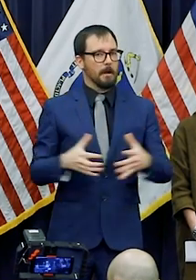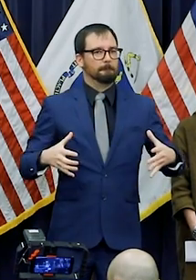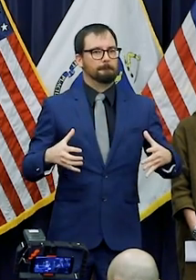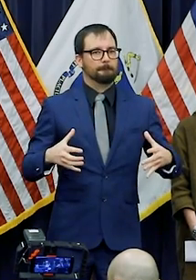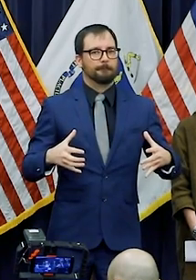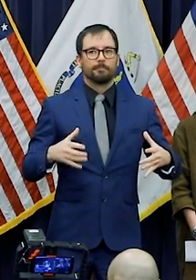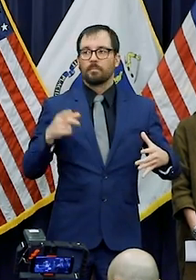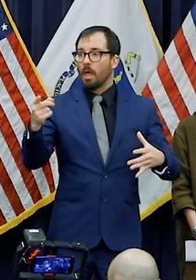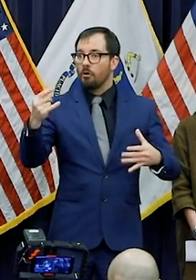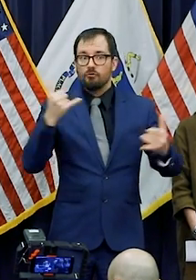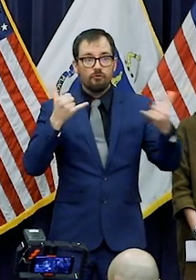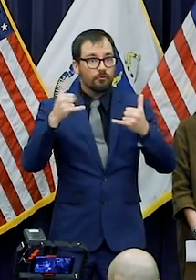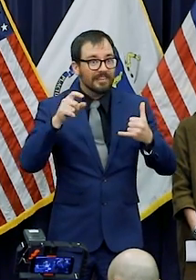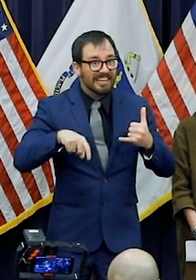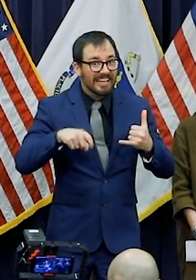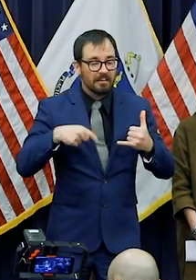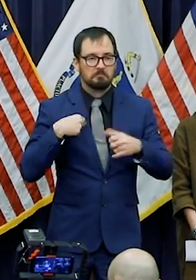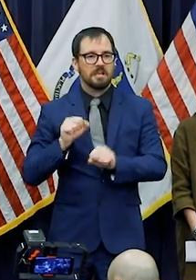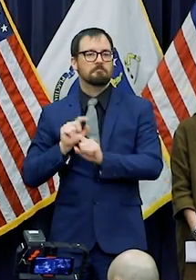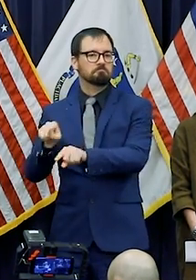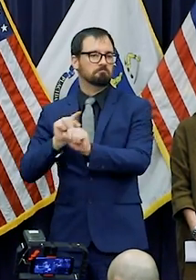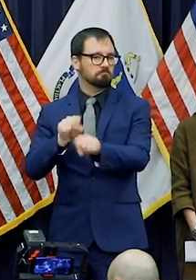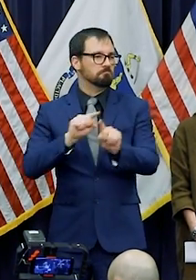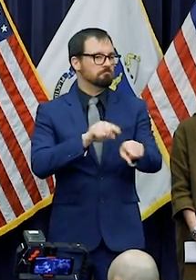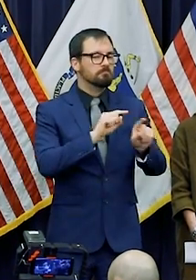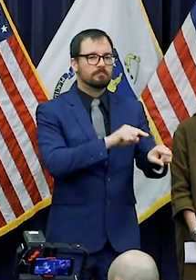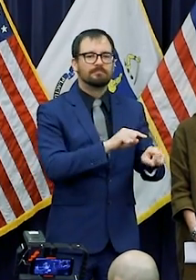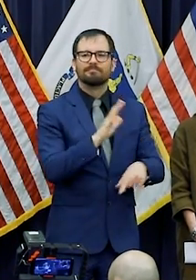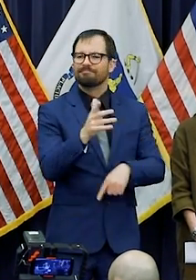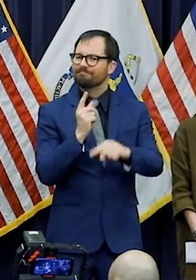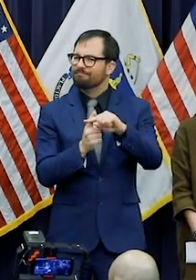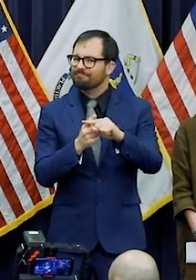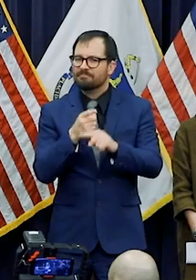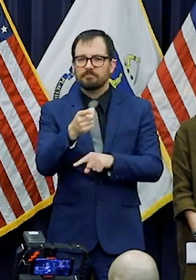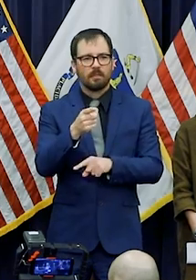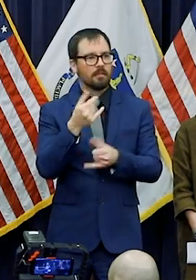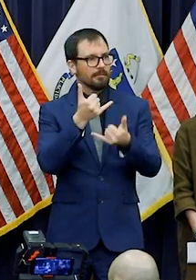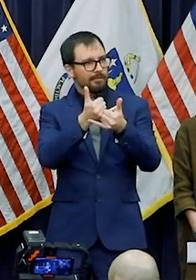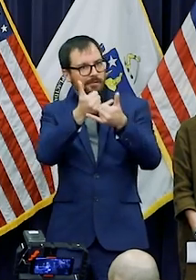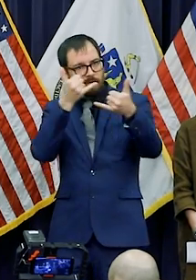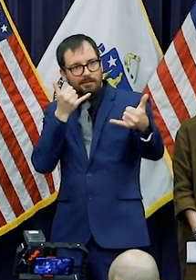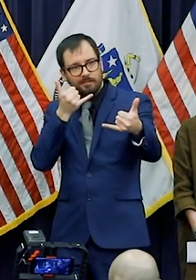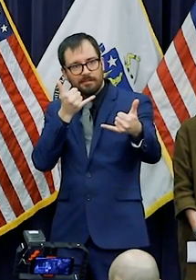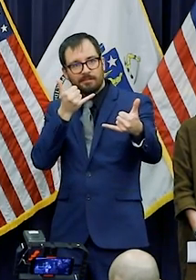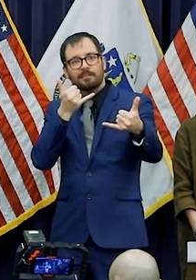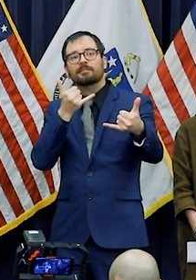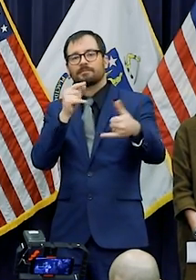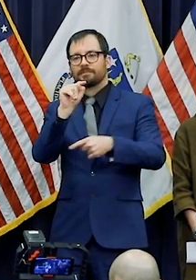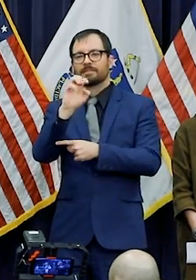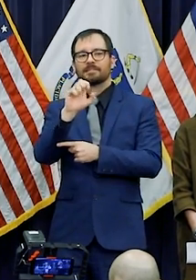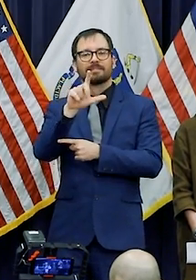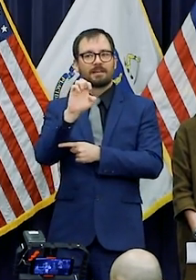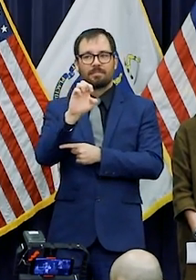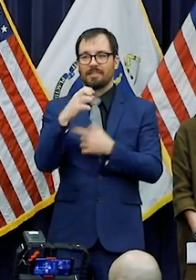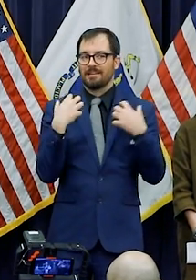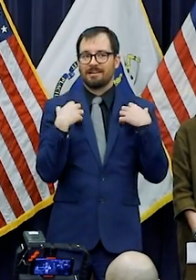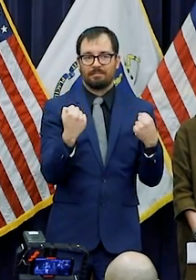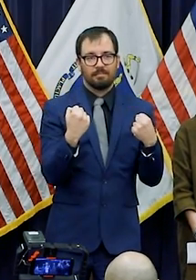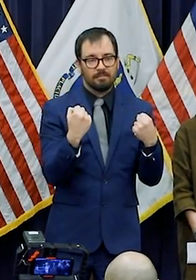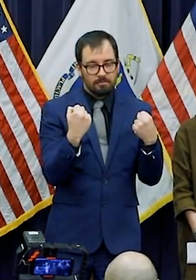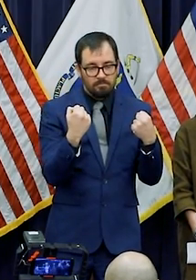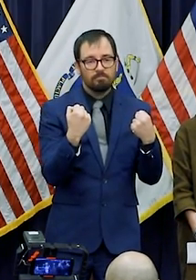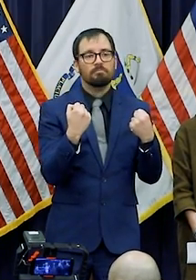telehealth across state lines. This builds off the emergency order we issued on Sunday for all commercial health insurance carriers to